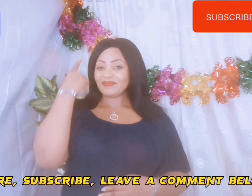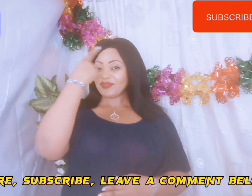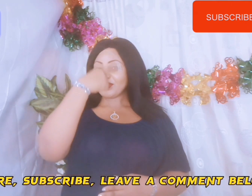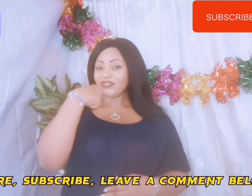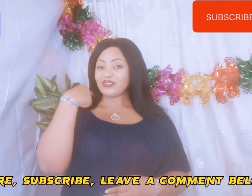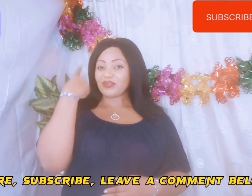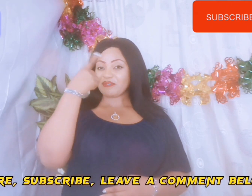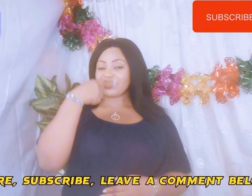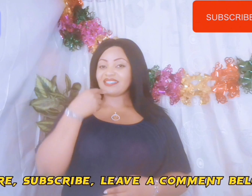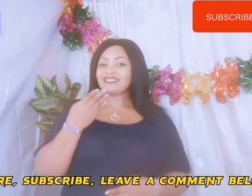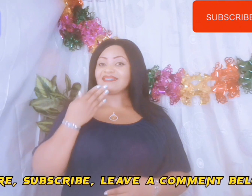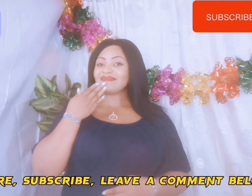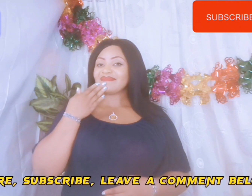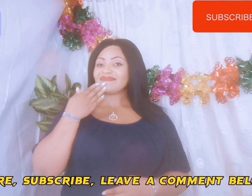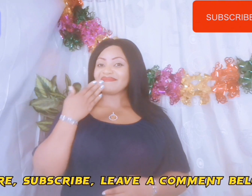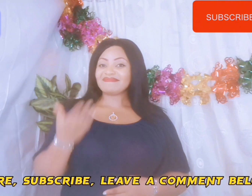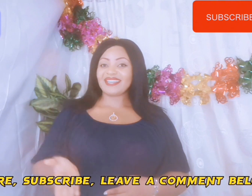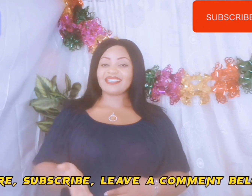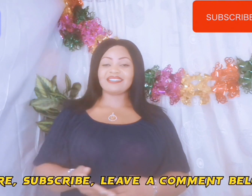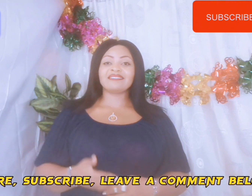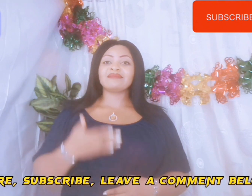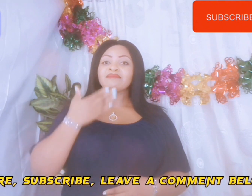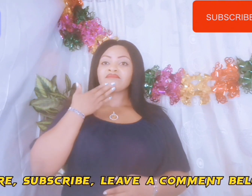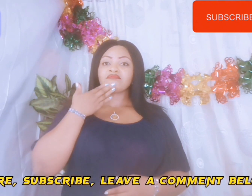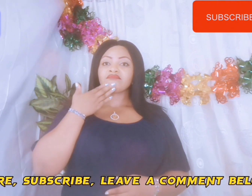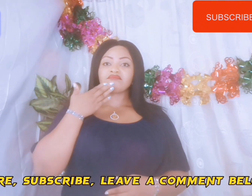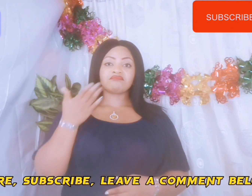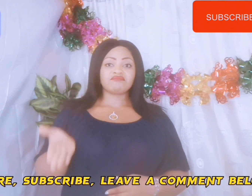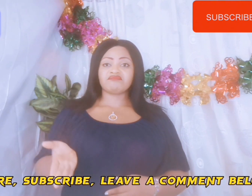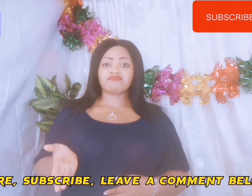okay? Your face, good.